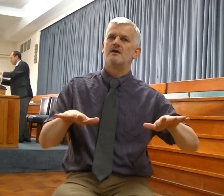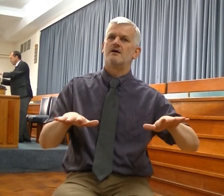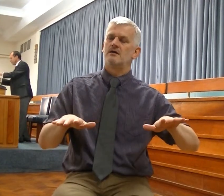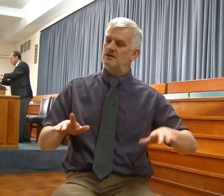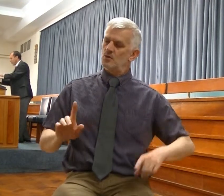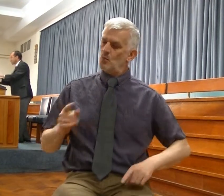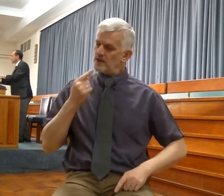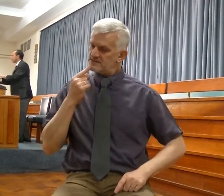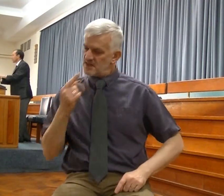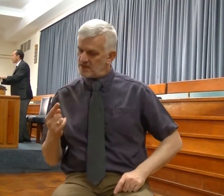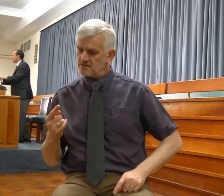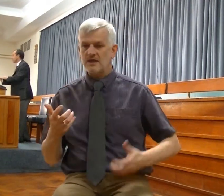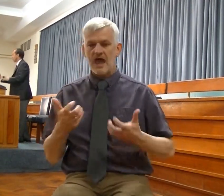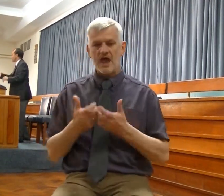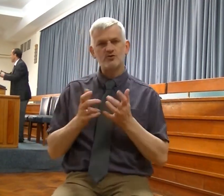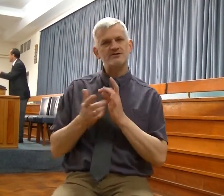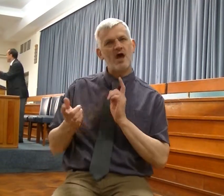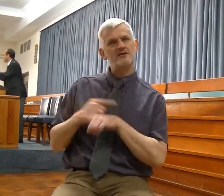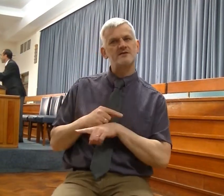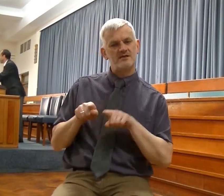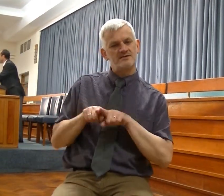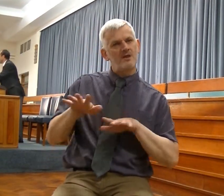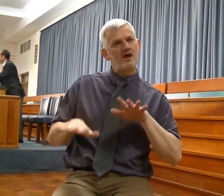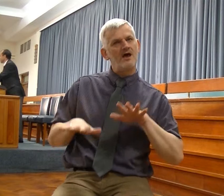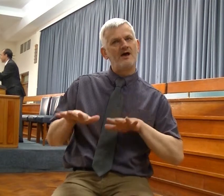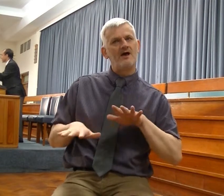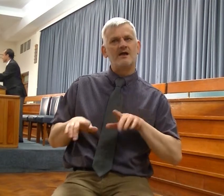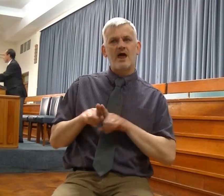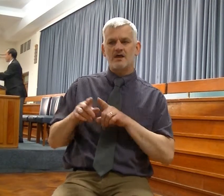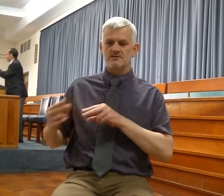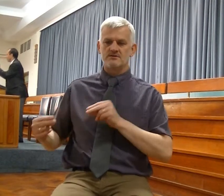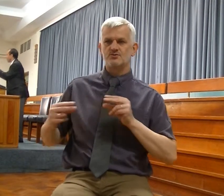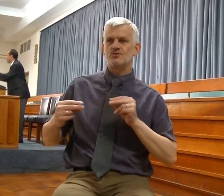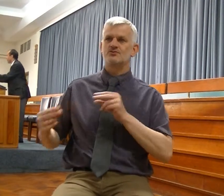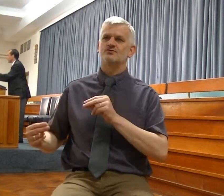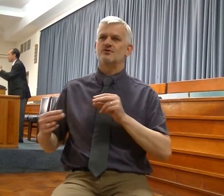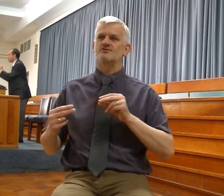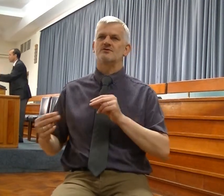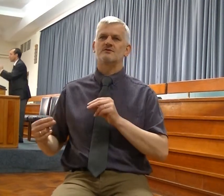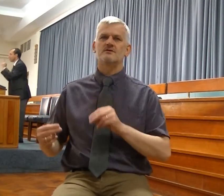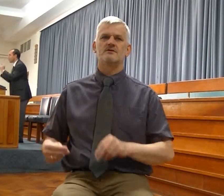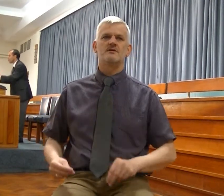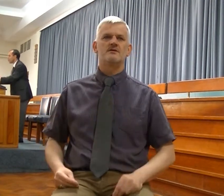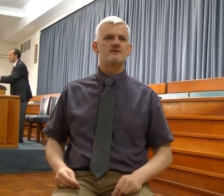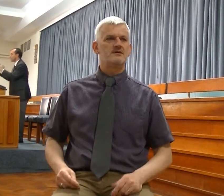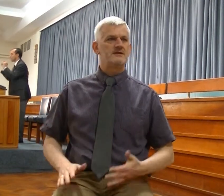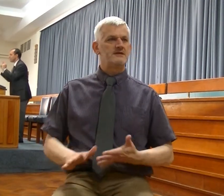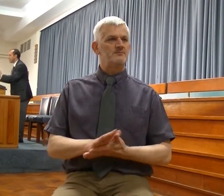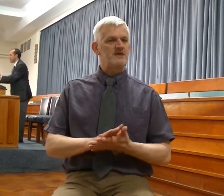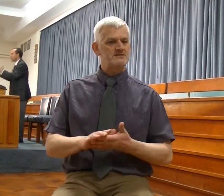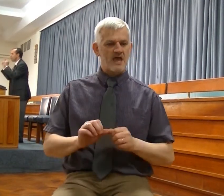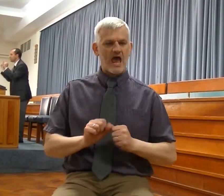he said and the way the Lord Jesus Christ answered him. And there is a dialogue. This is why our faith is not